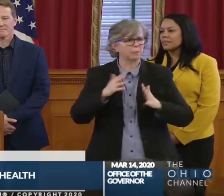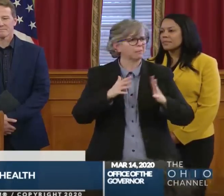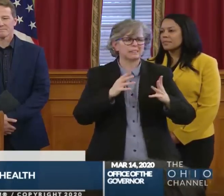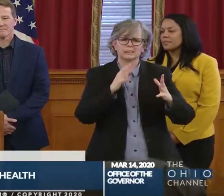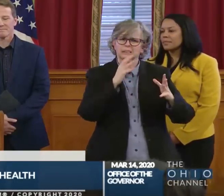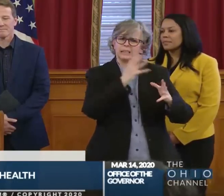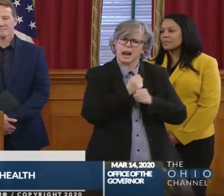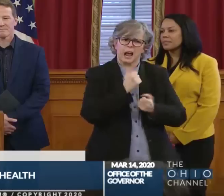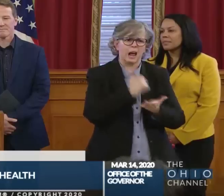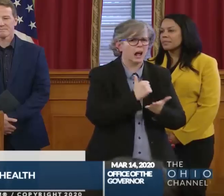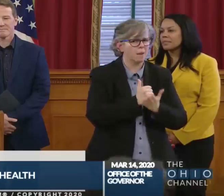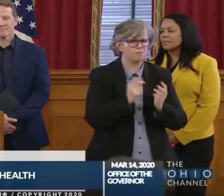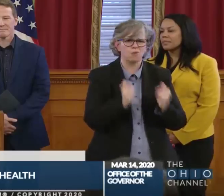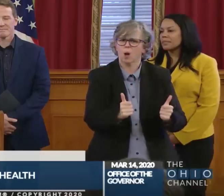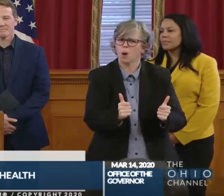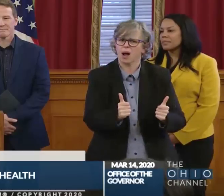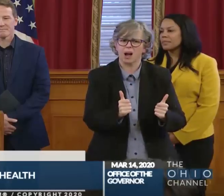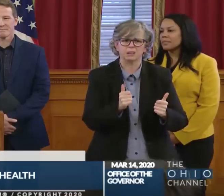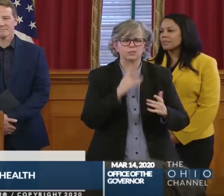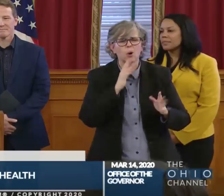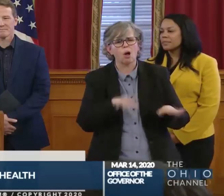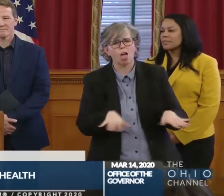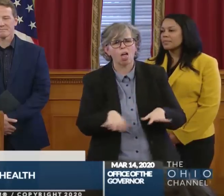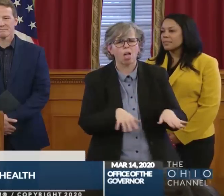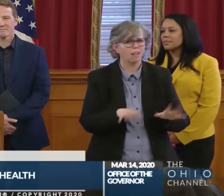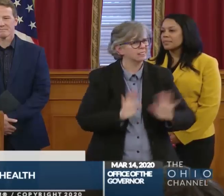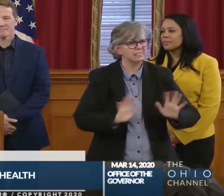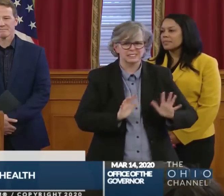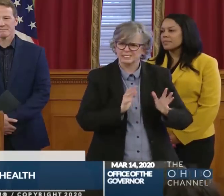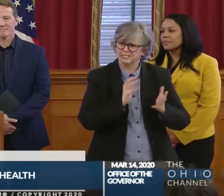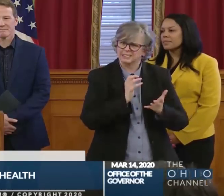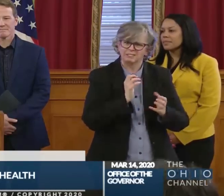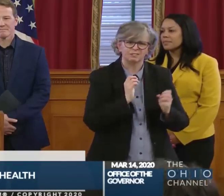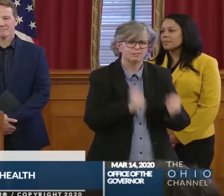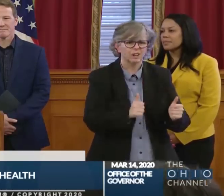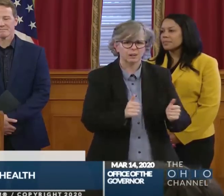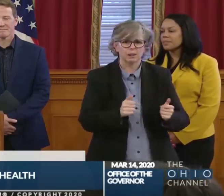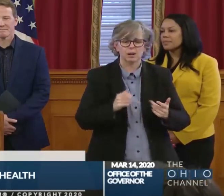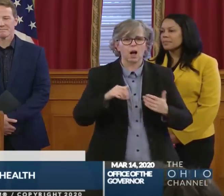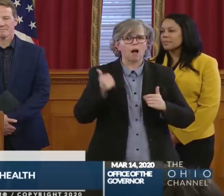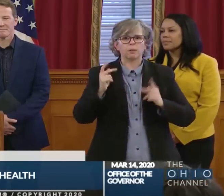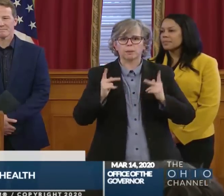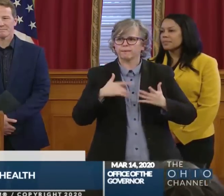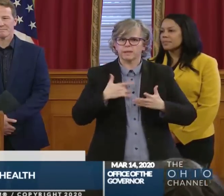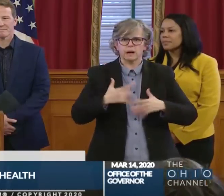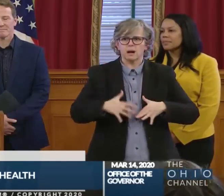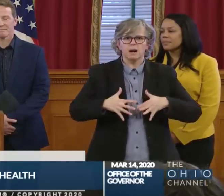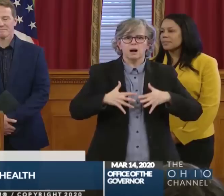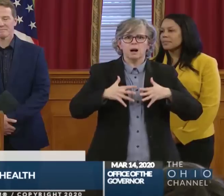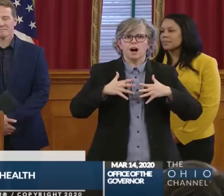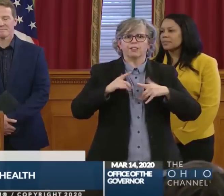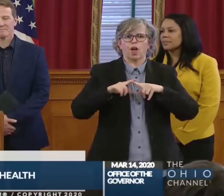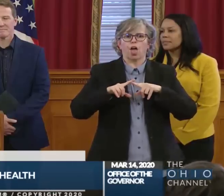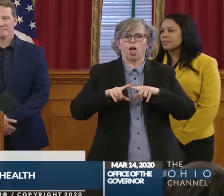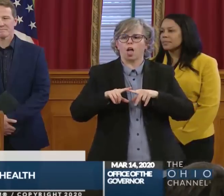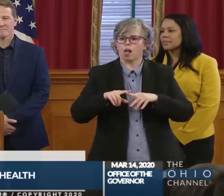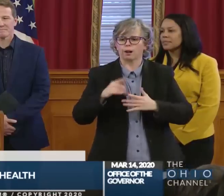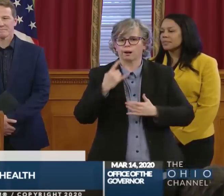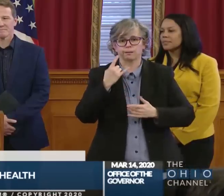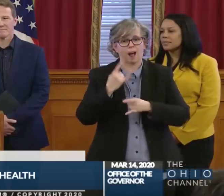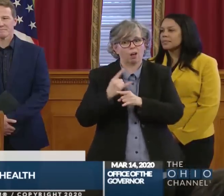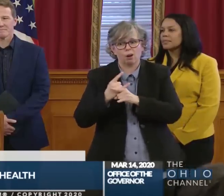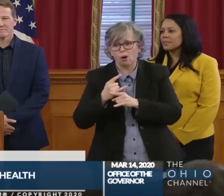And oftentimes when people are feeling increased anxiety and stress, they'll turn to using alcohol or drugs or other substances